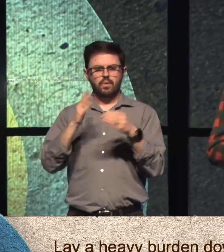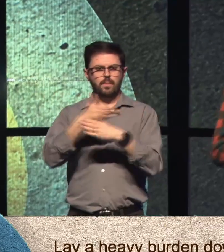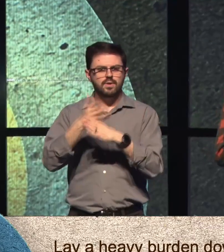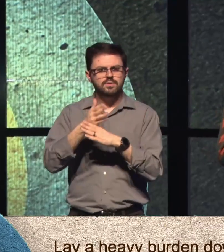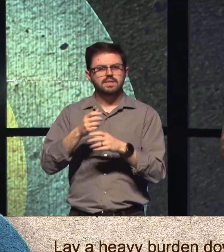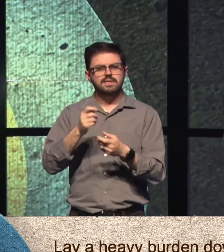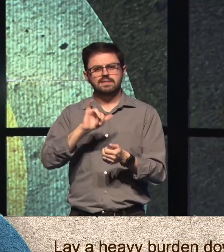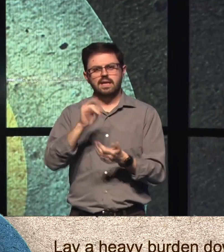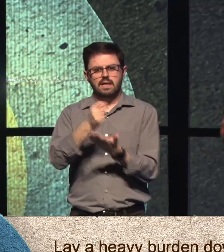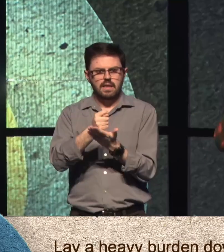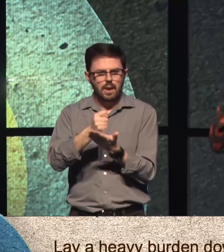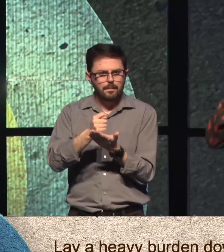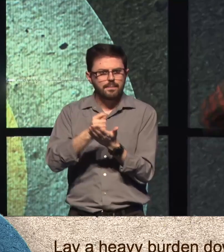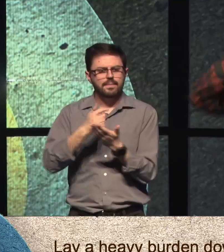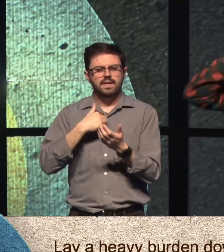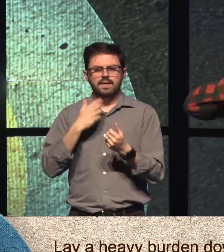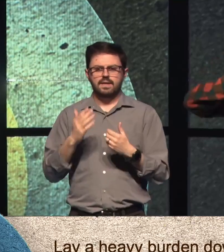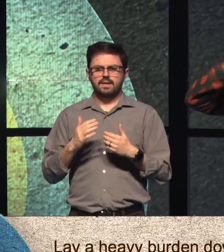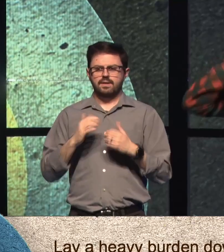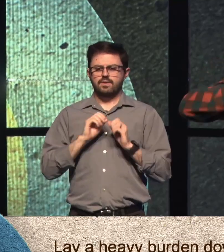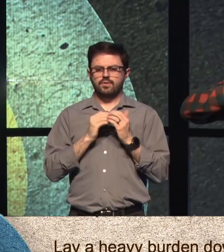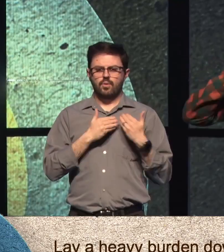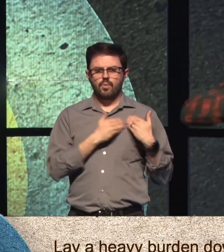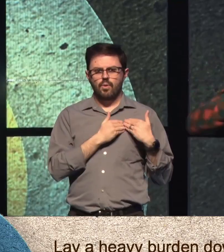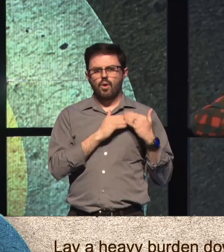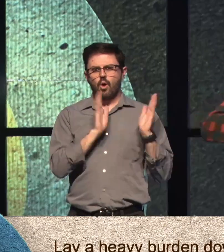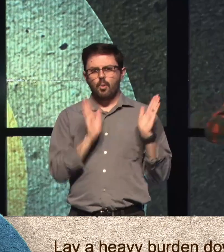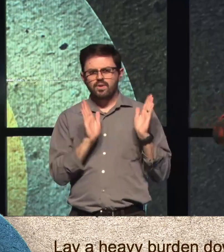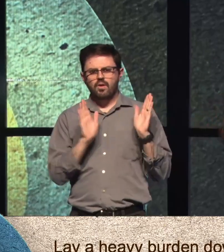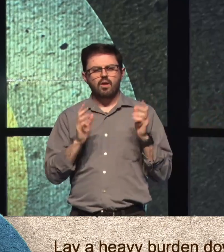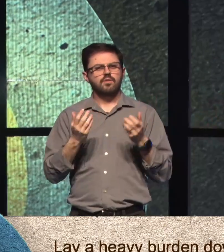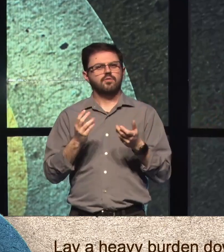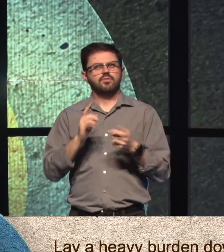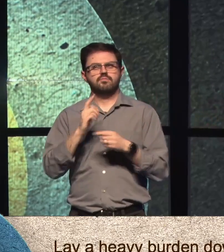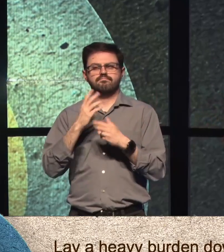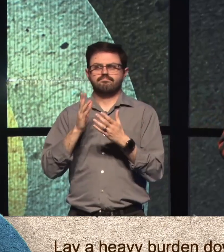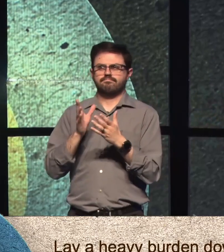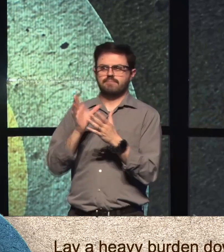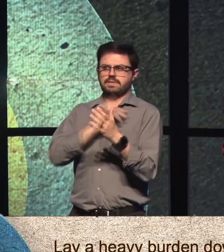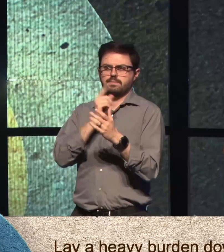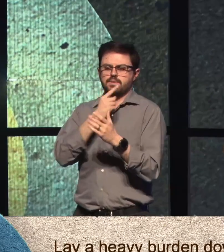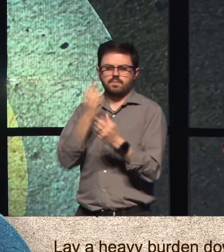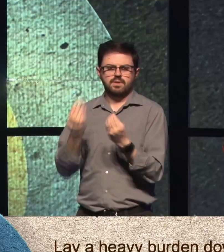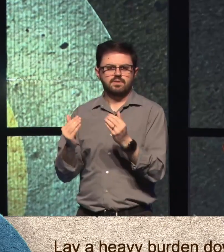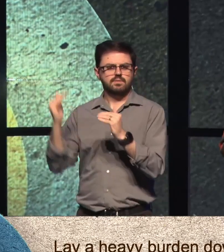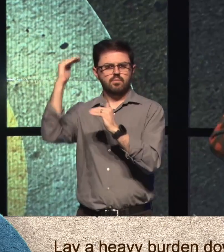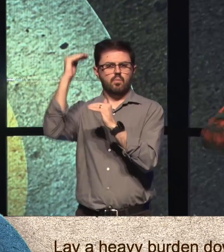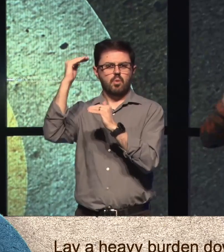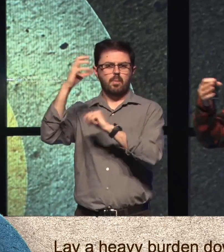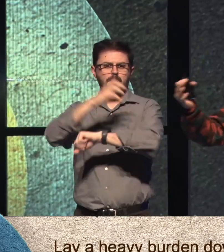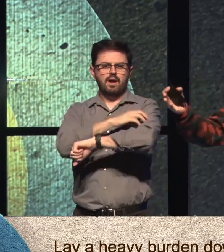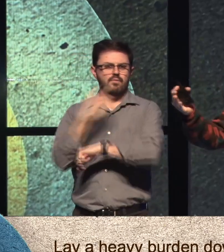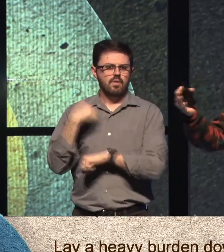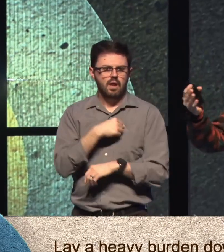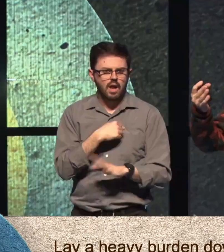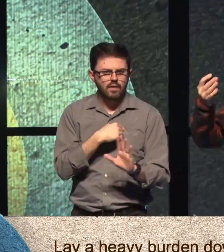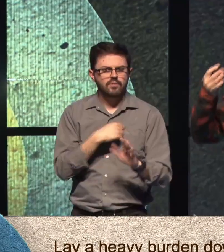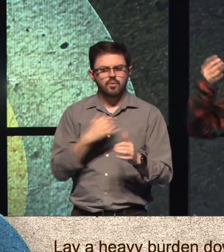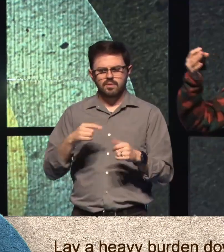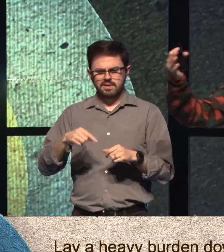more powerful than we know, because it speaks to a part of us that is really unspeakable. And so during this